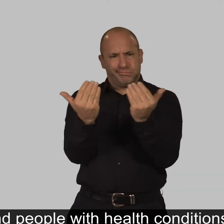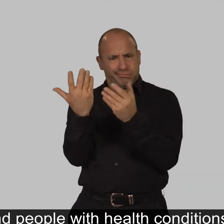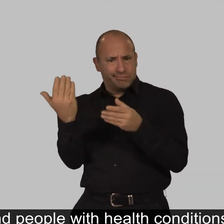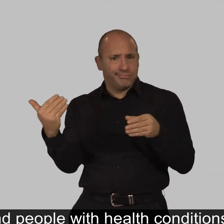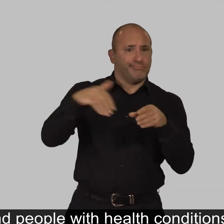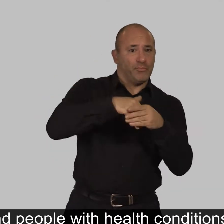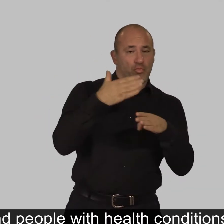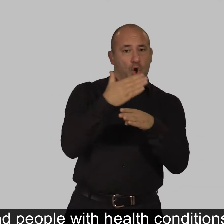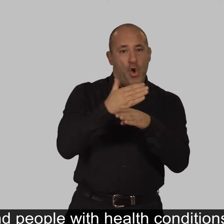10 years.